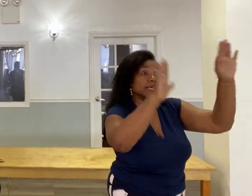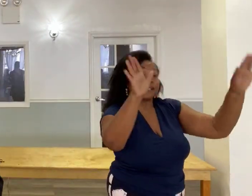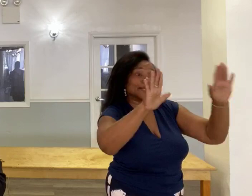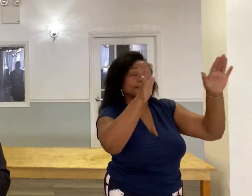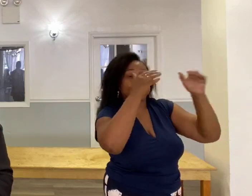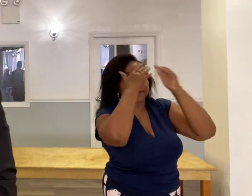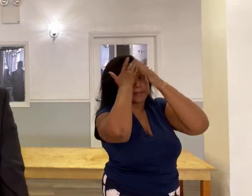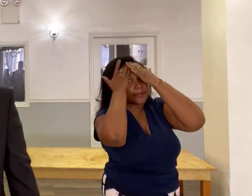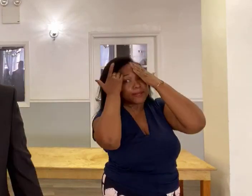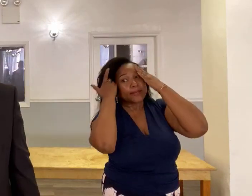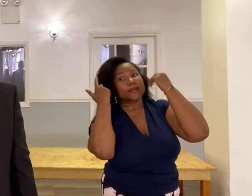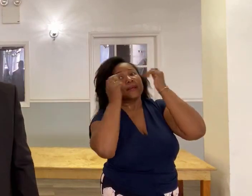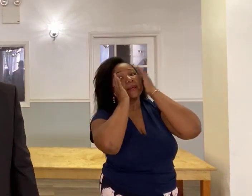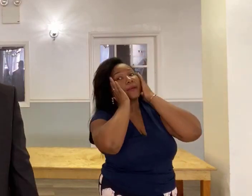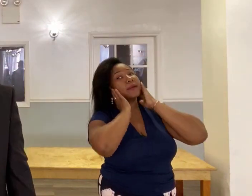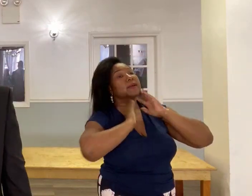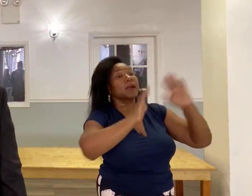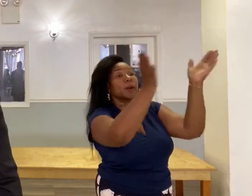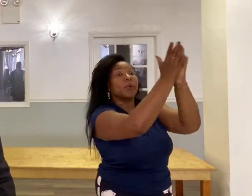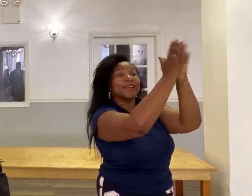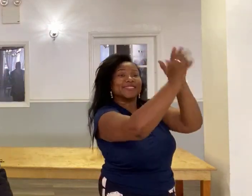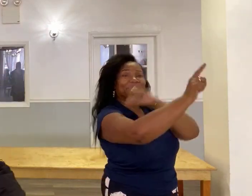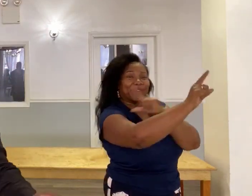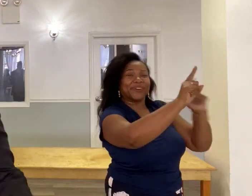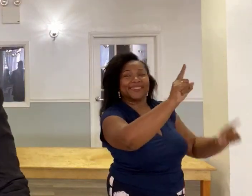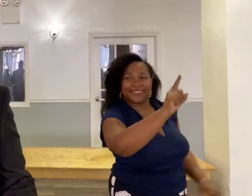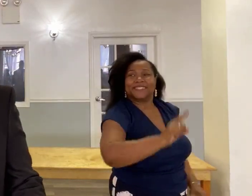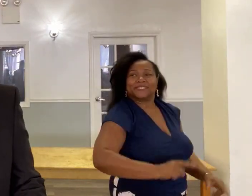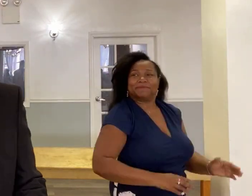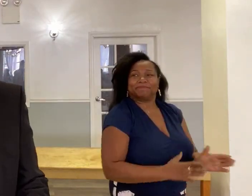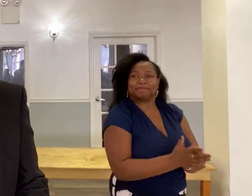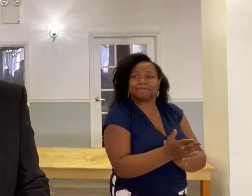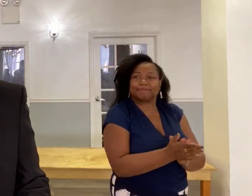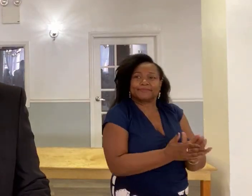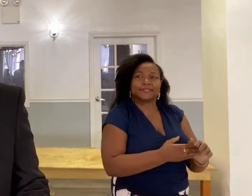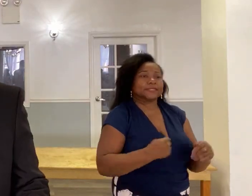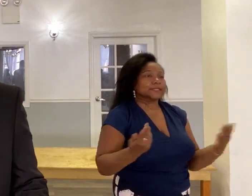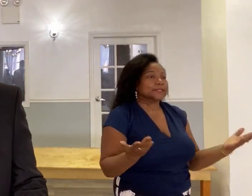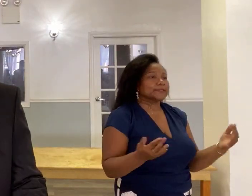are your guys. Amen. Praise the Lord. All right. And